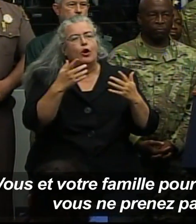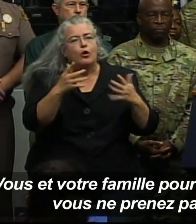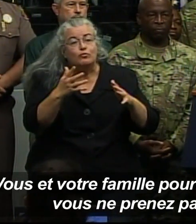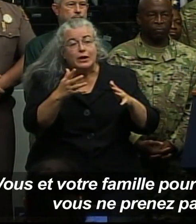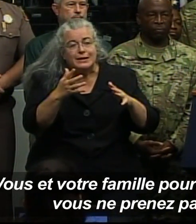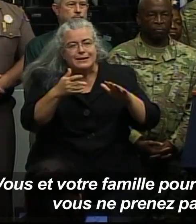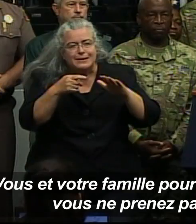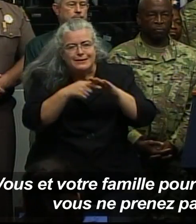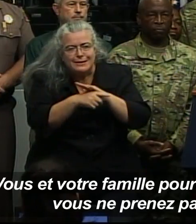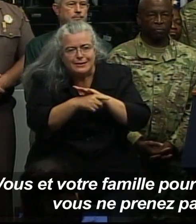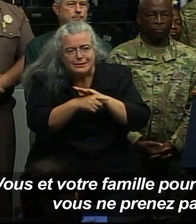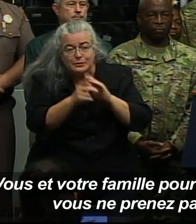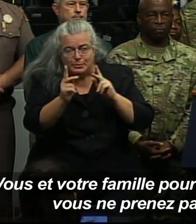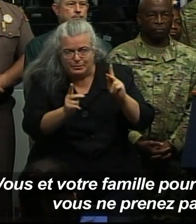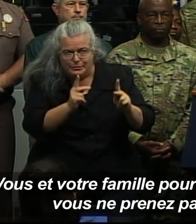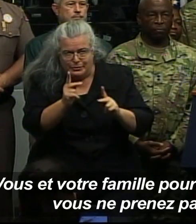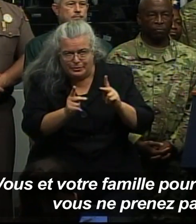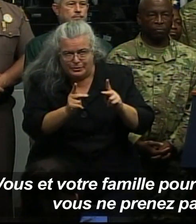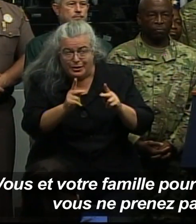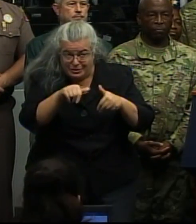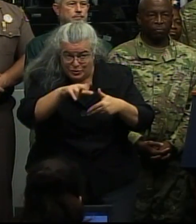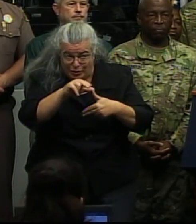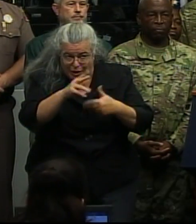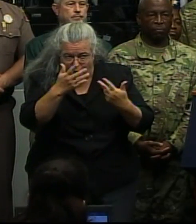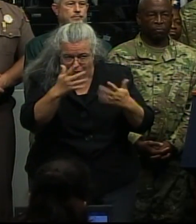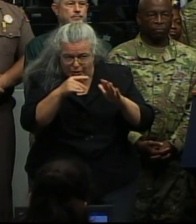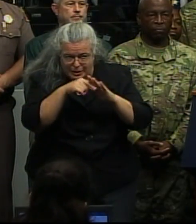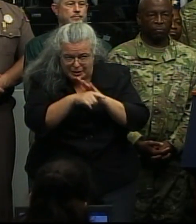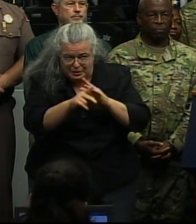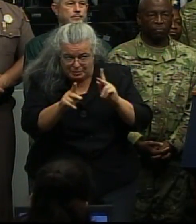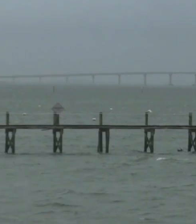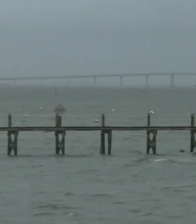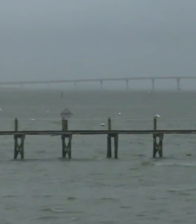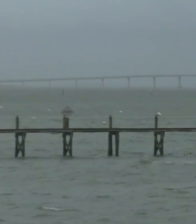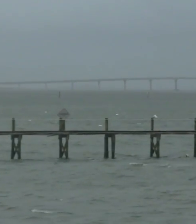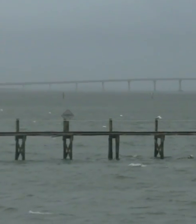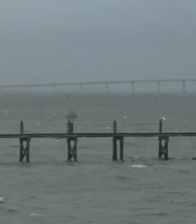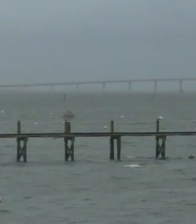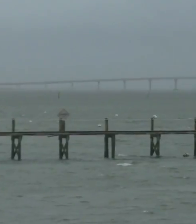You and your family could be among these numbers if you don't take this seriously.